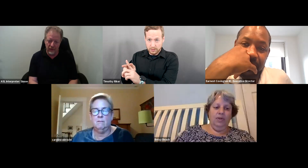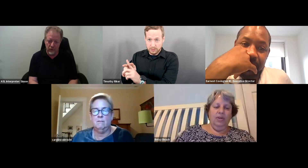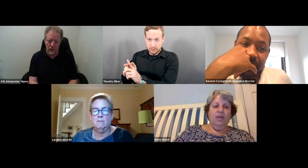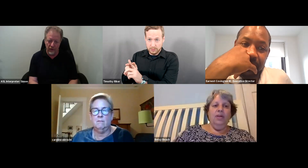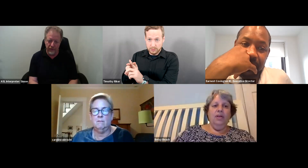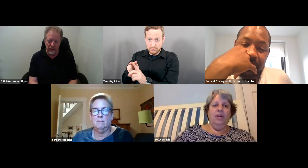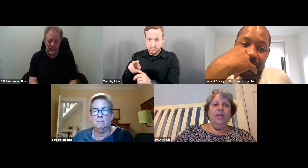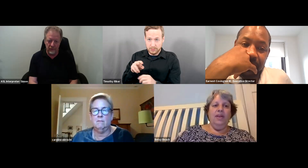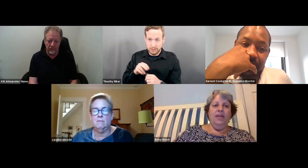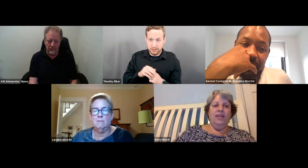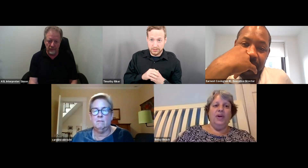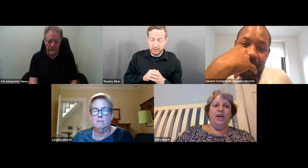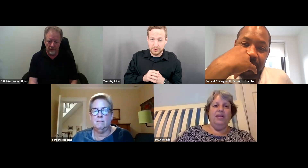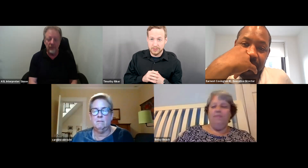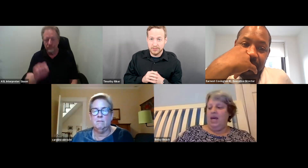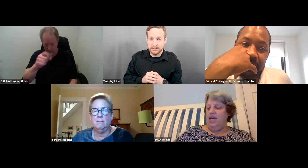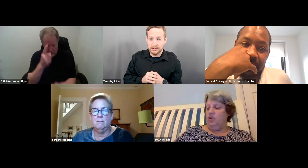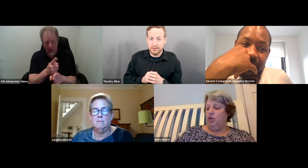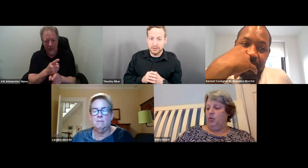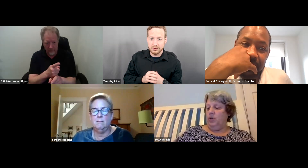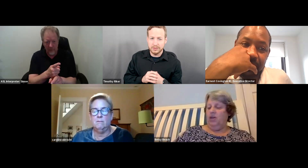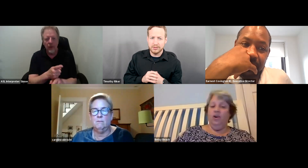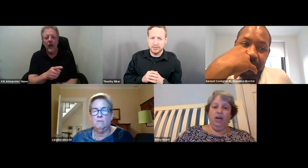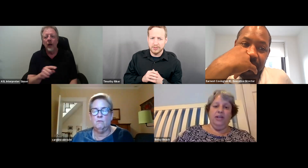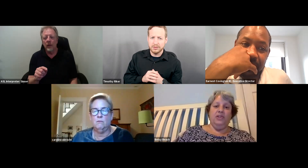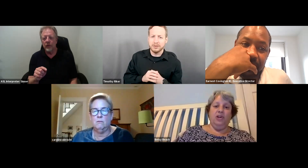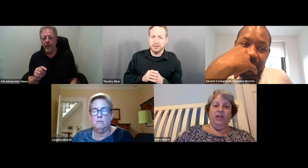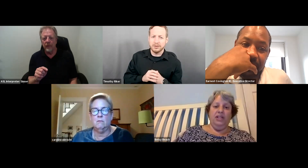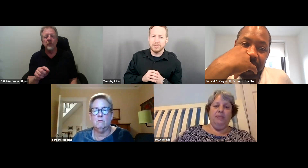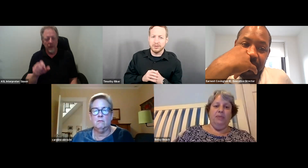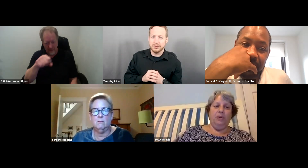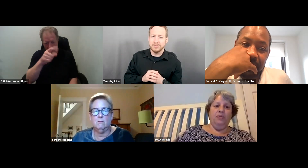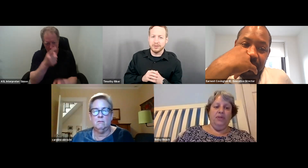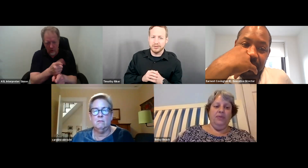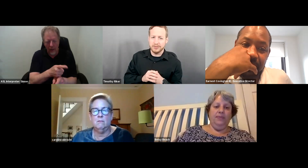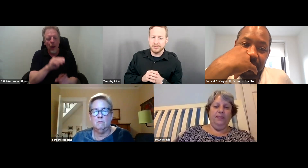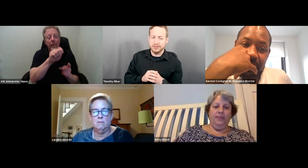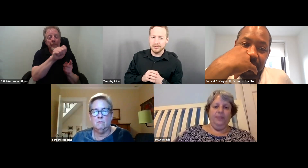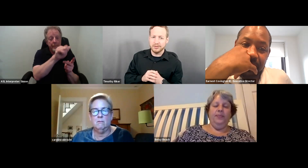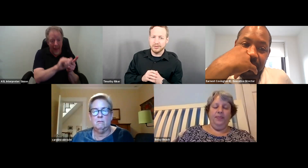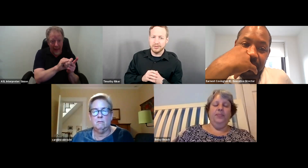that correct? Was it already filed? That's right. May, June, and August all need to be approved.